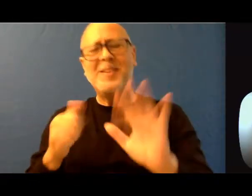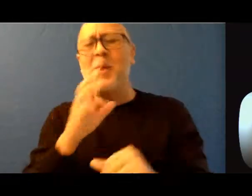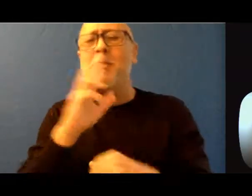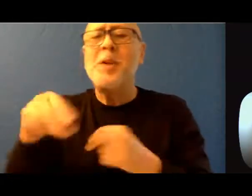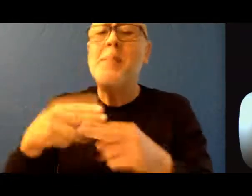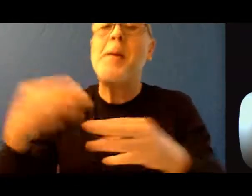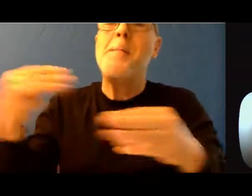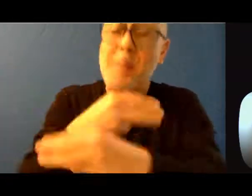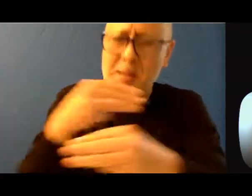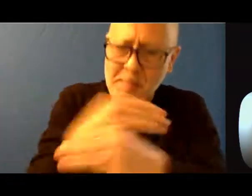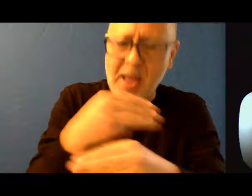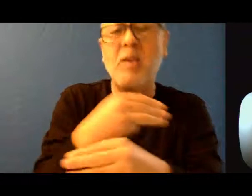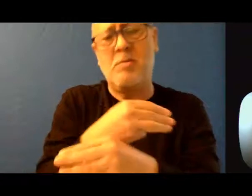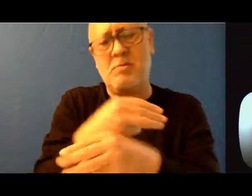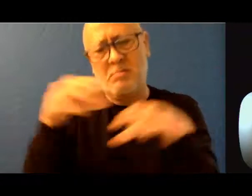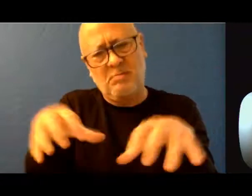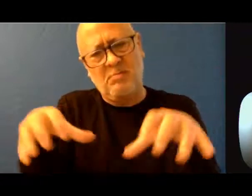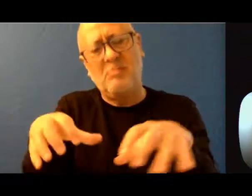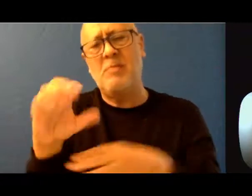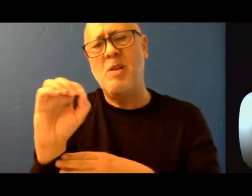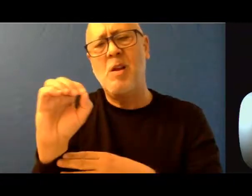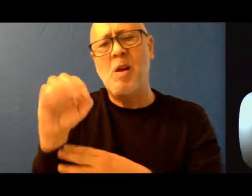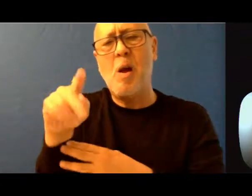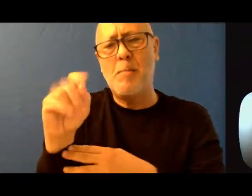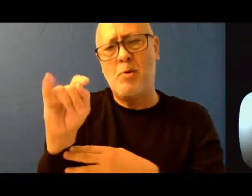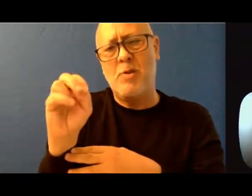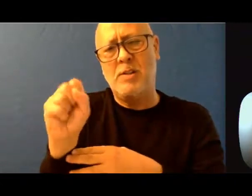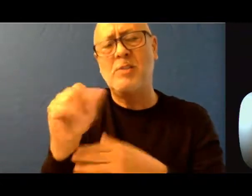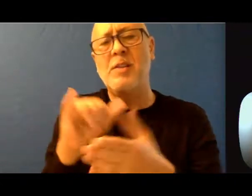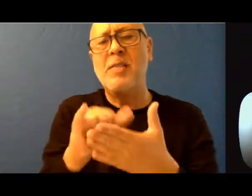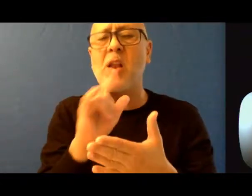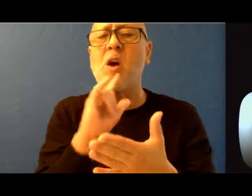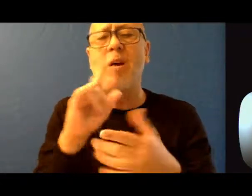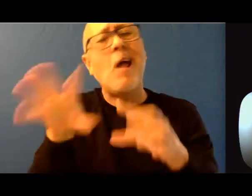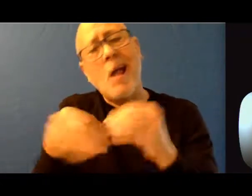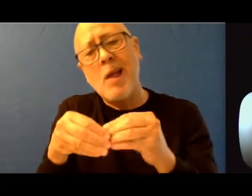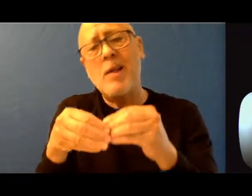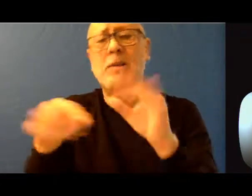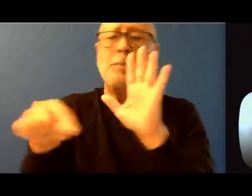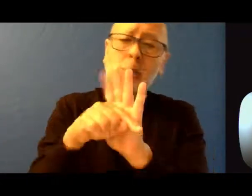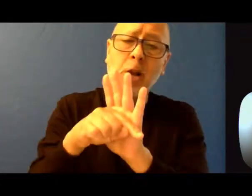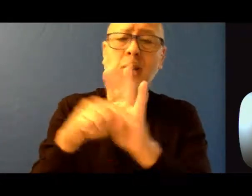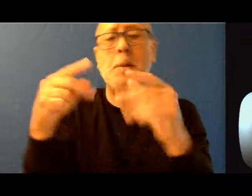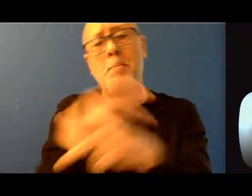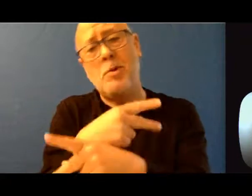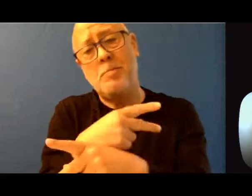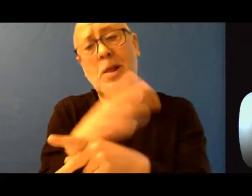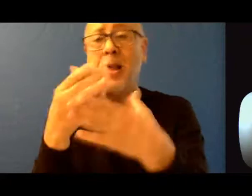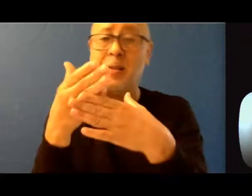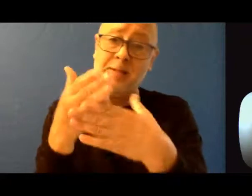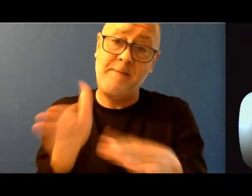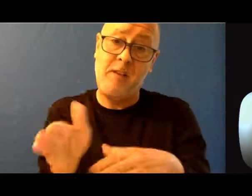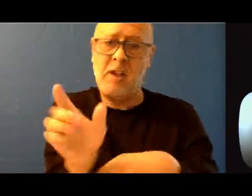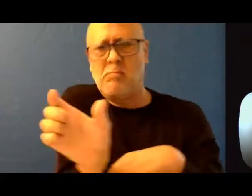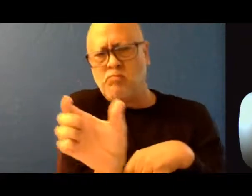about mathematical operations, which are just add, subtract, multiply, and divide.